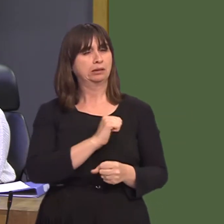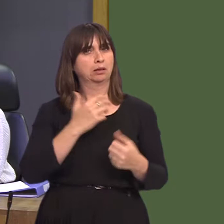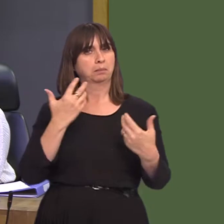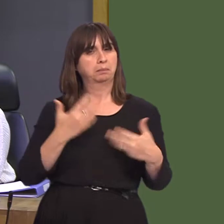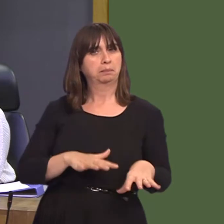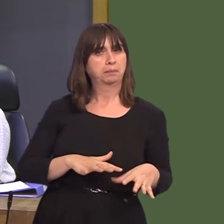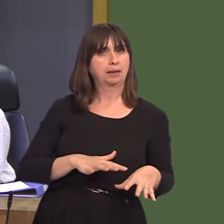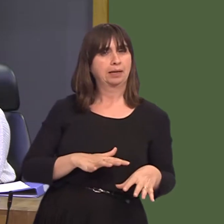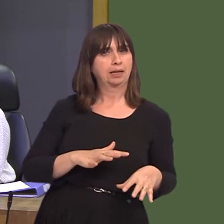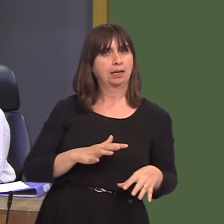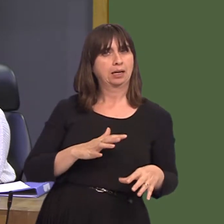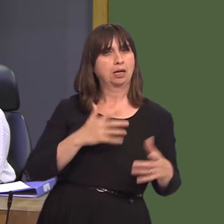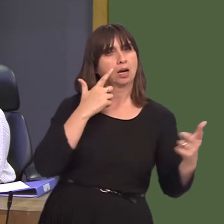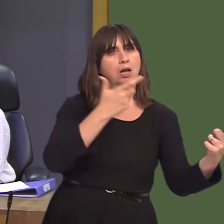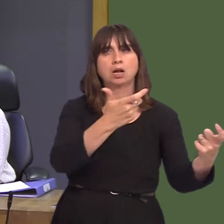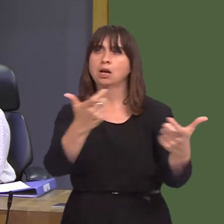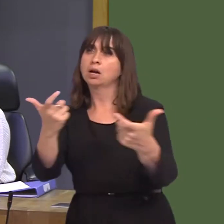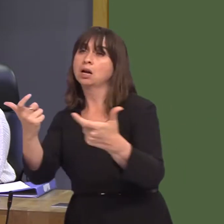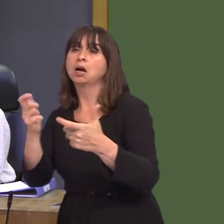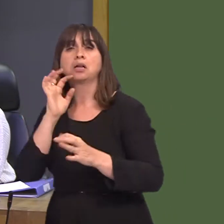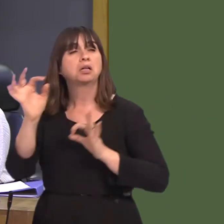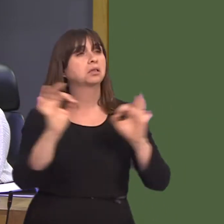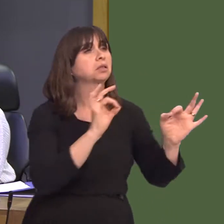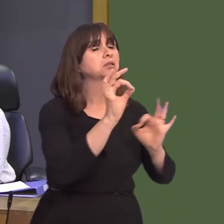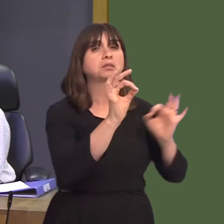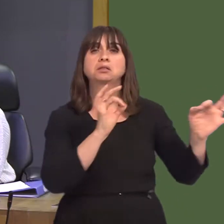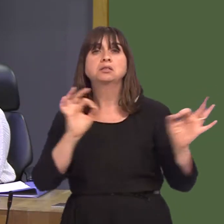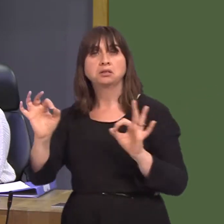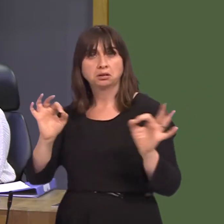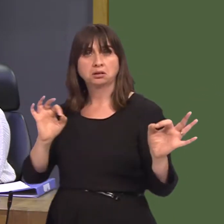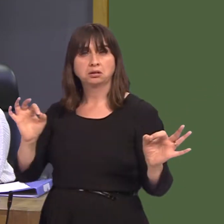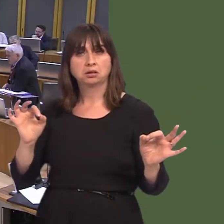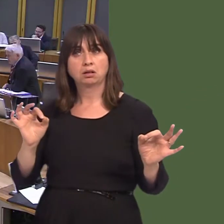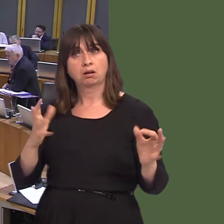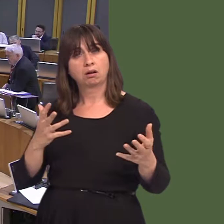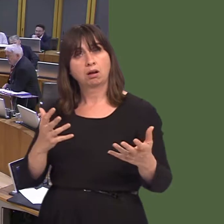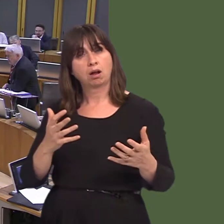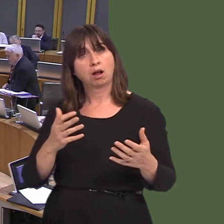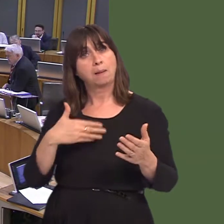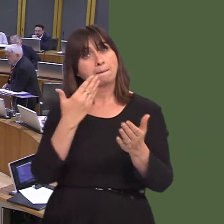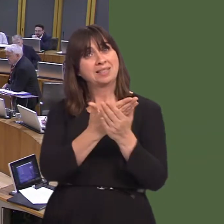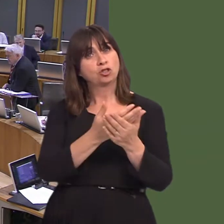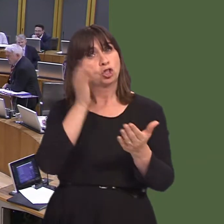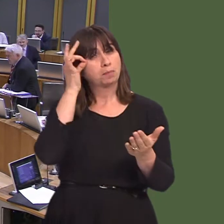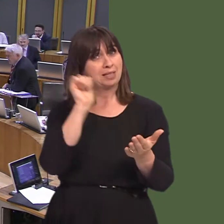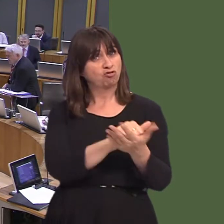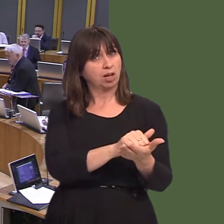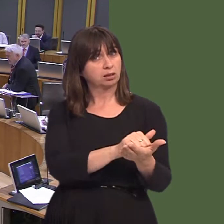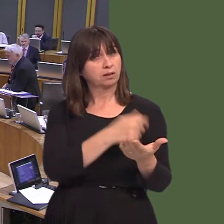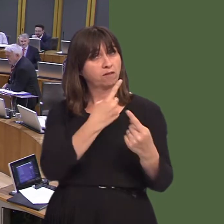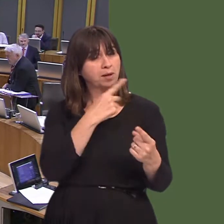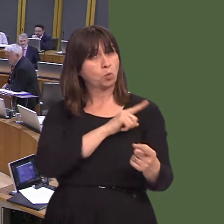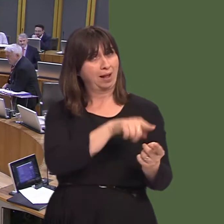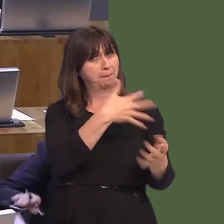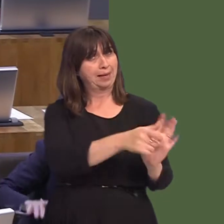the initial scoping work on this particular proposal. Is the Petitions Committee right in that regard? From